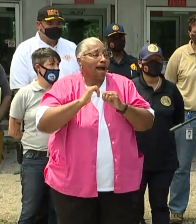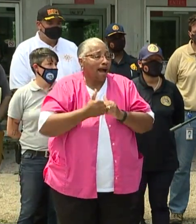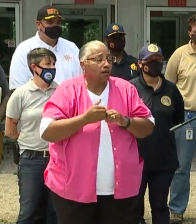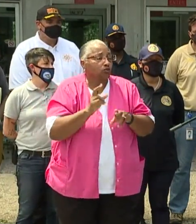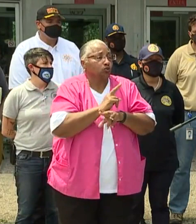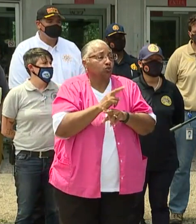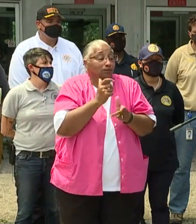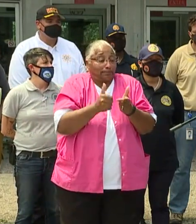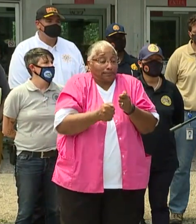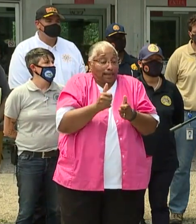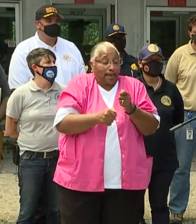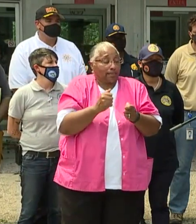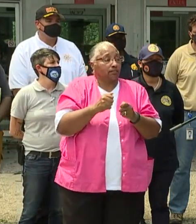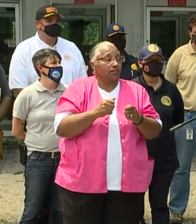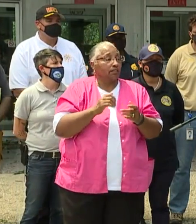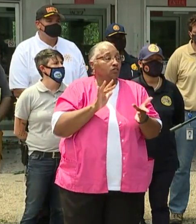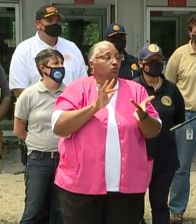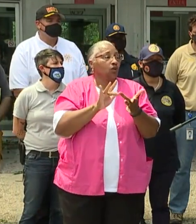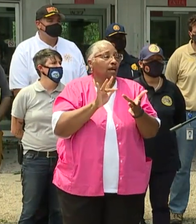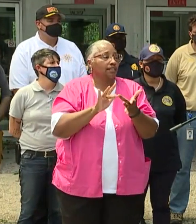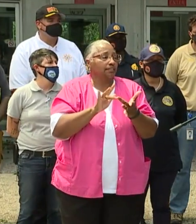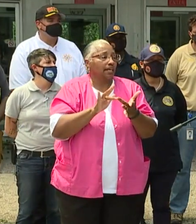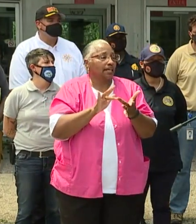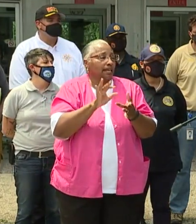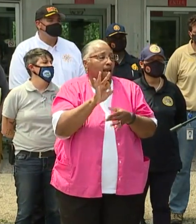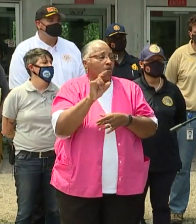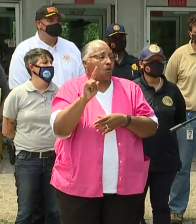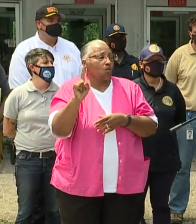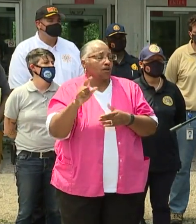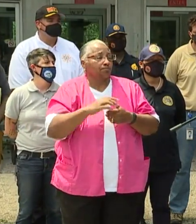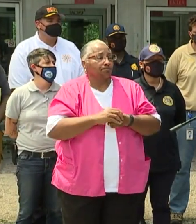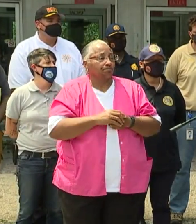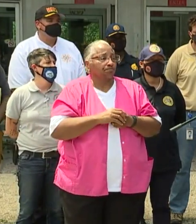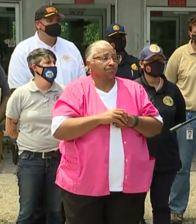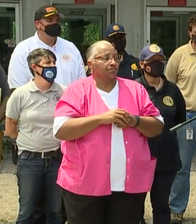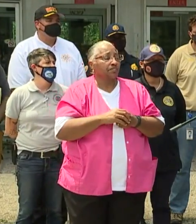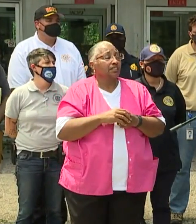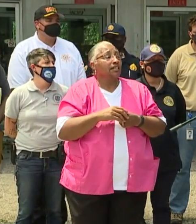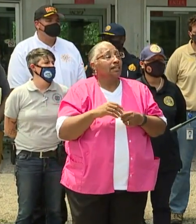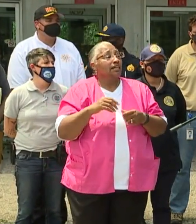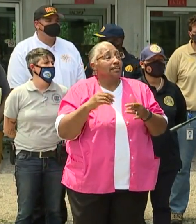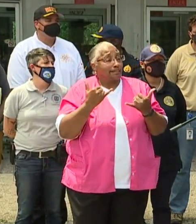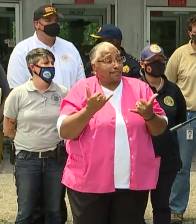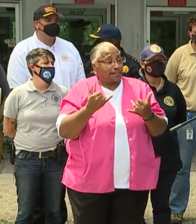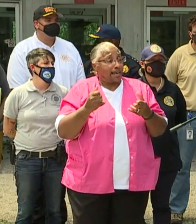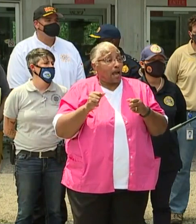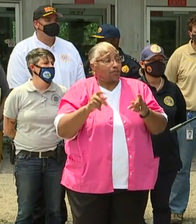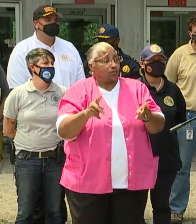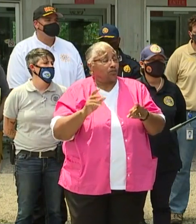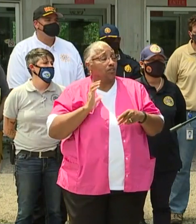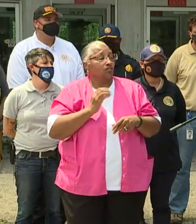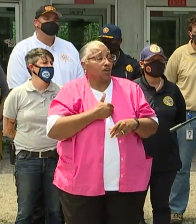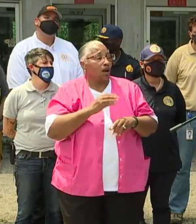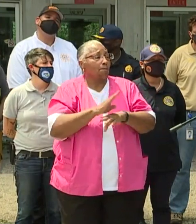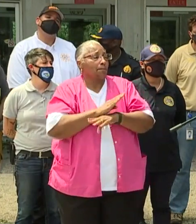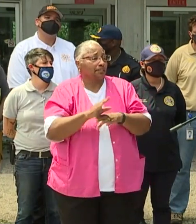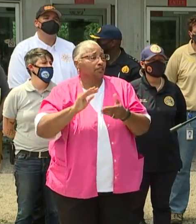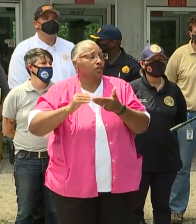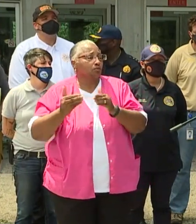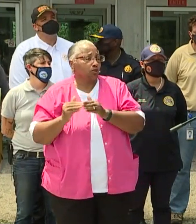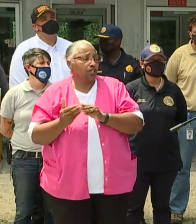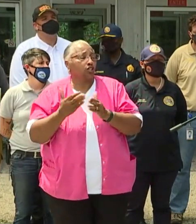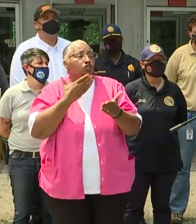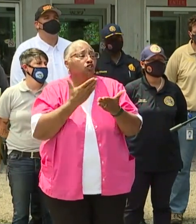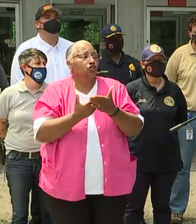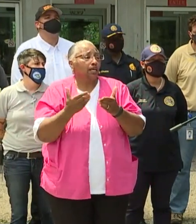message perspective. As Ramsey and the Mayor said, it's an opportunity for our business community to be good neighbors. So as of right now,